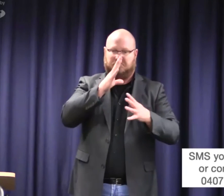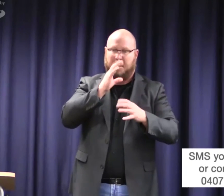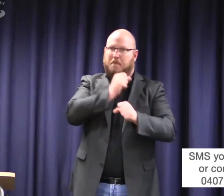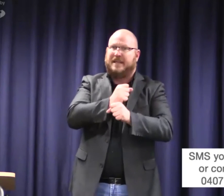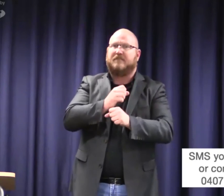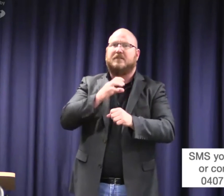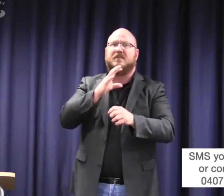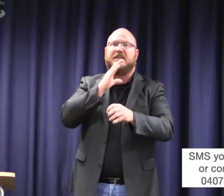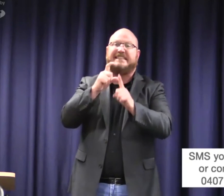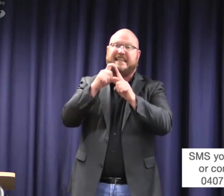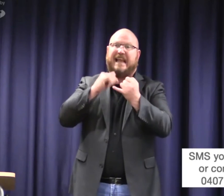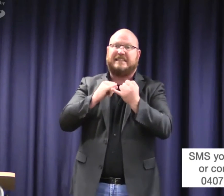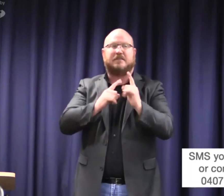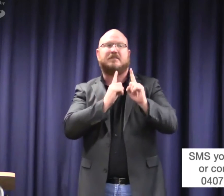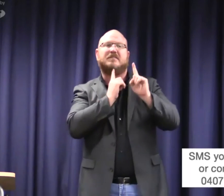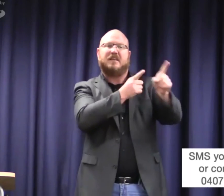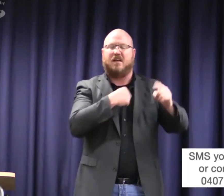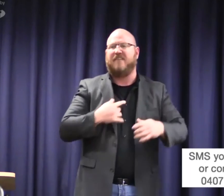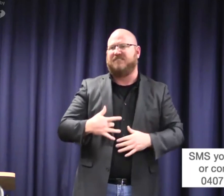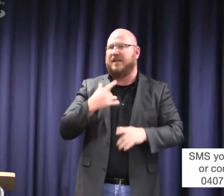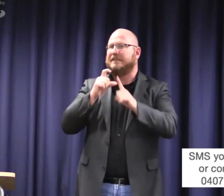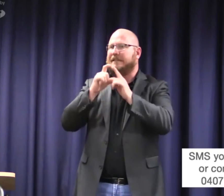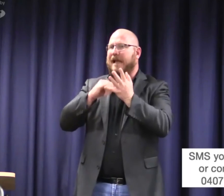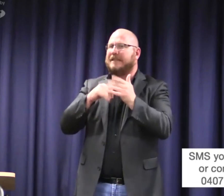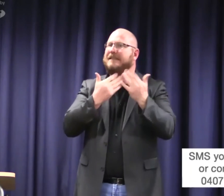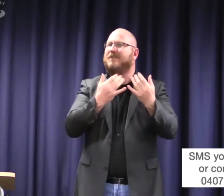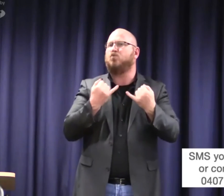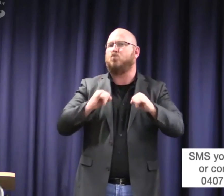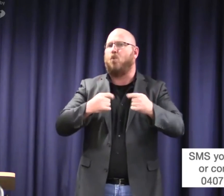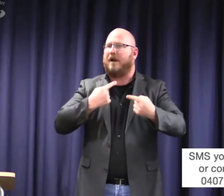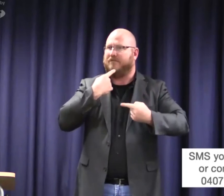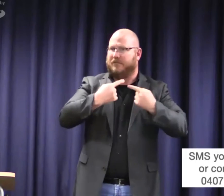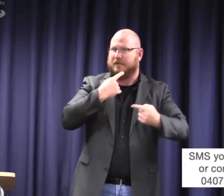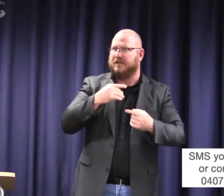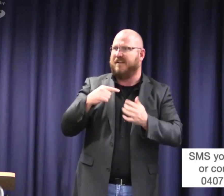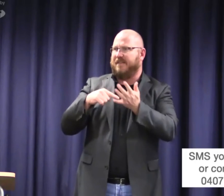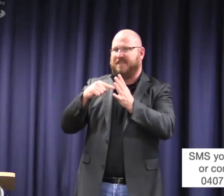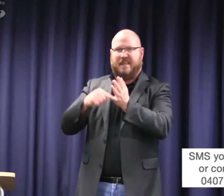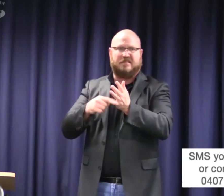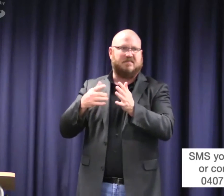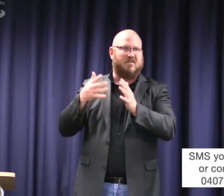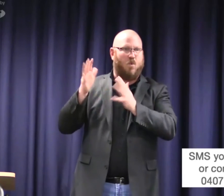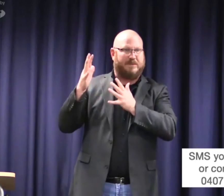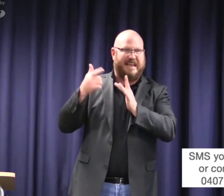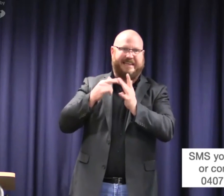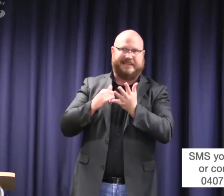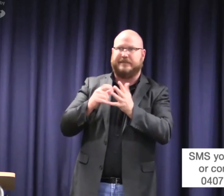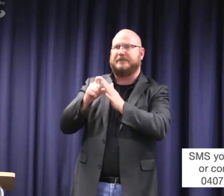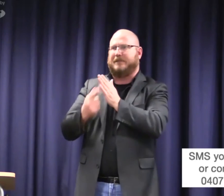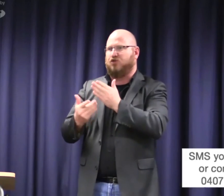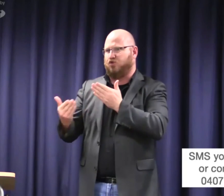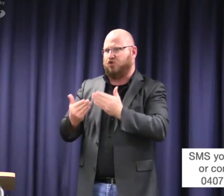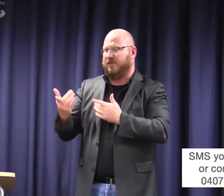why. I believe that DSS has been handing wrong